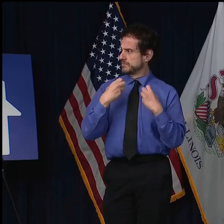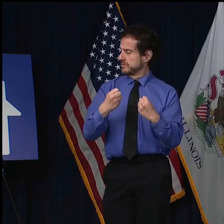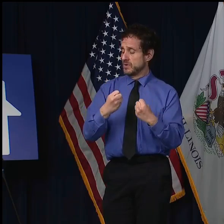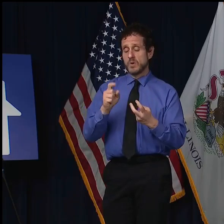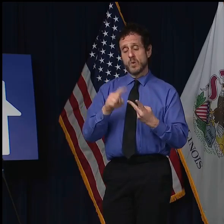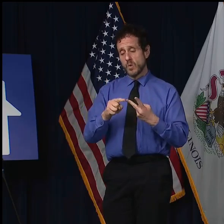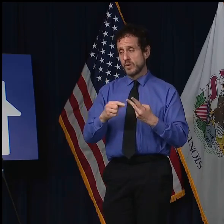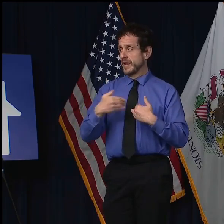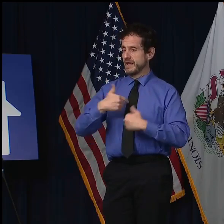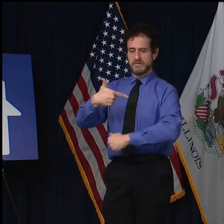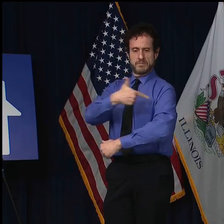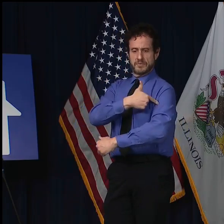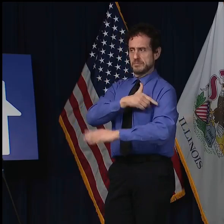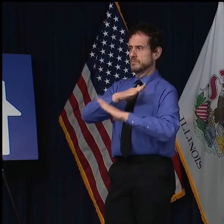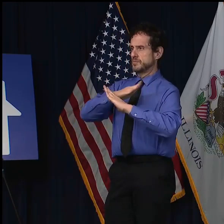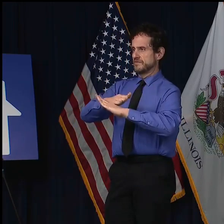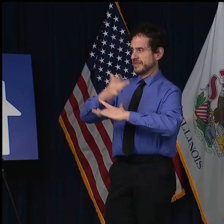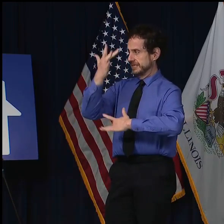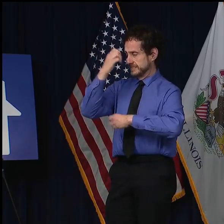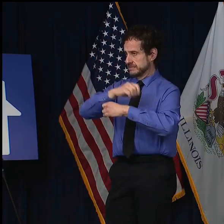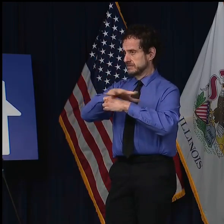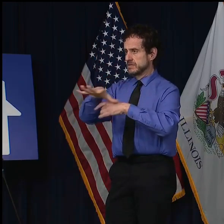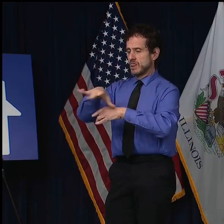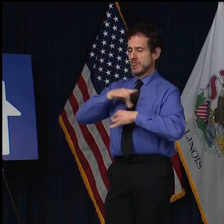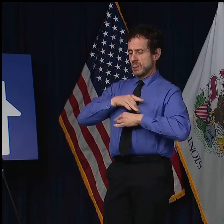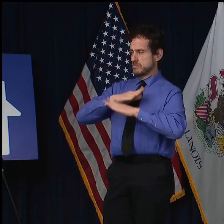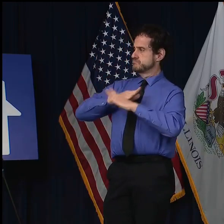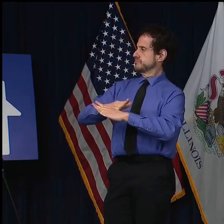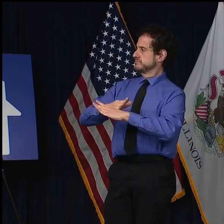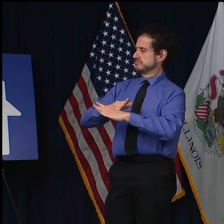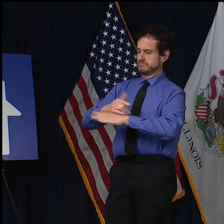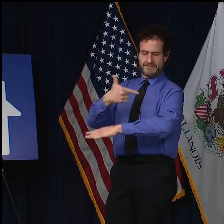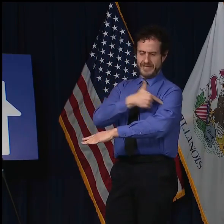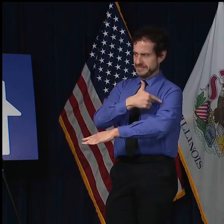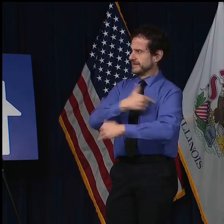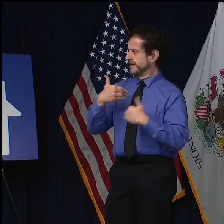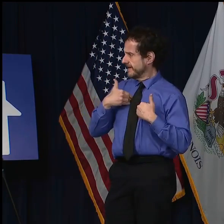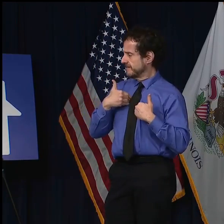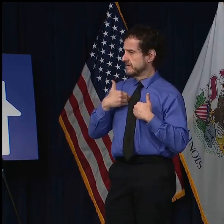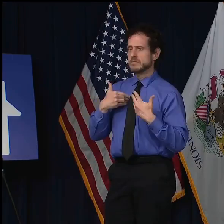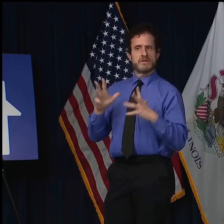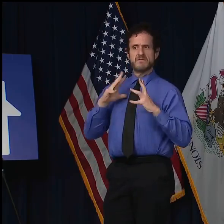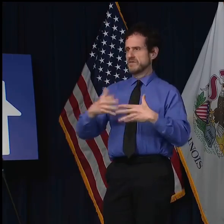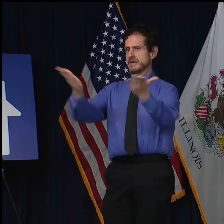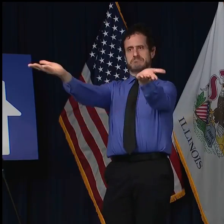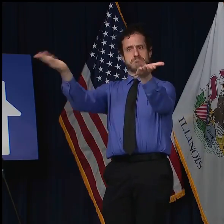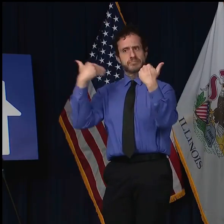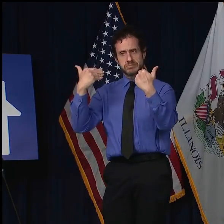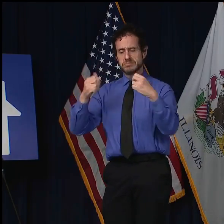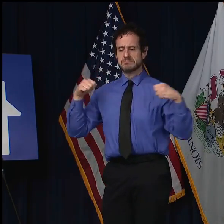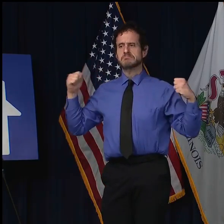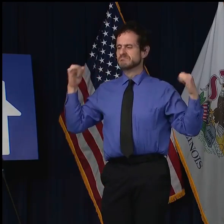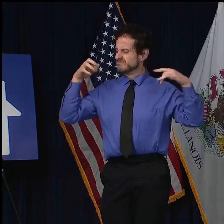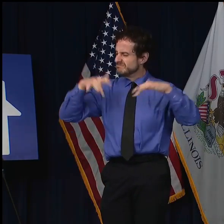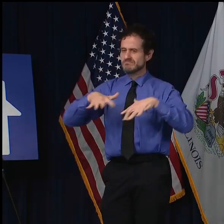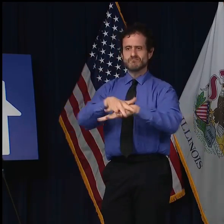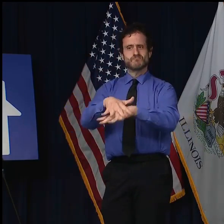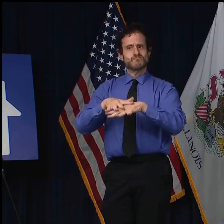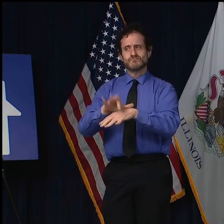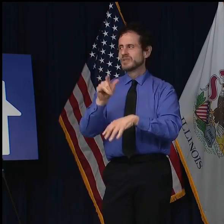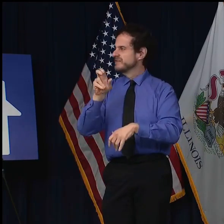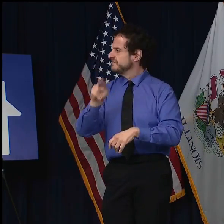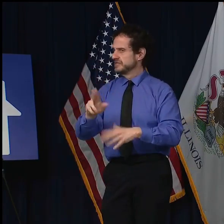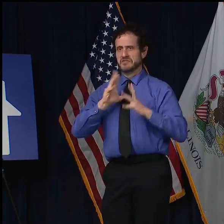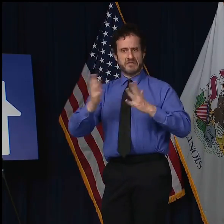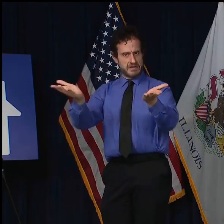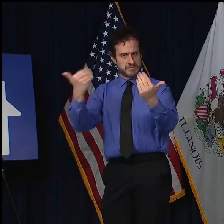a vaccine available, then I can't wait to welcome people back to large gatherings, to conventions